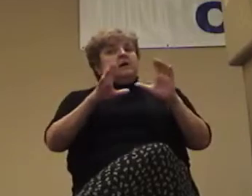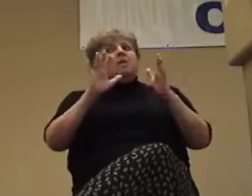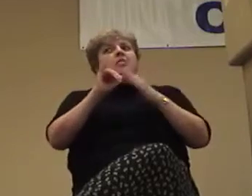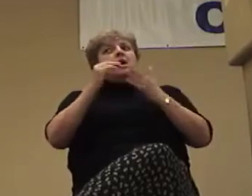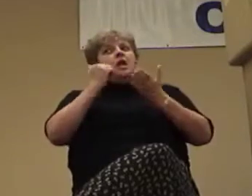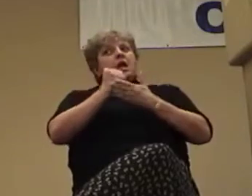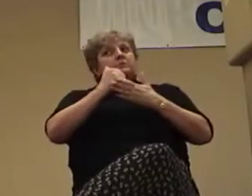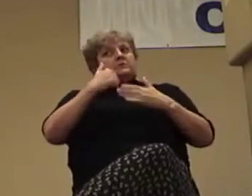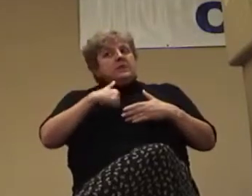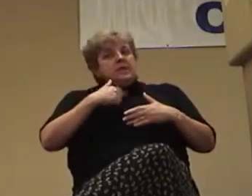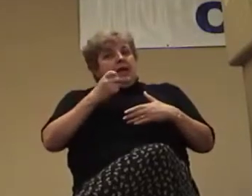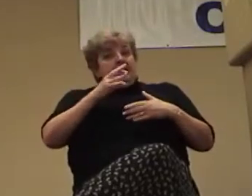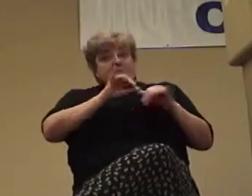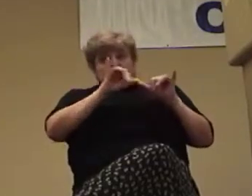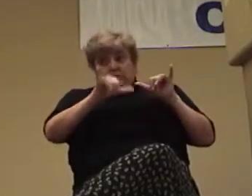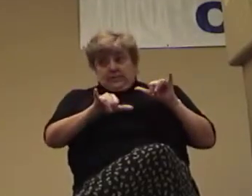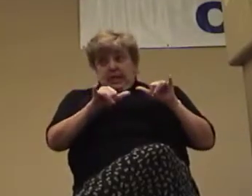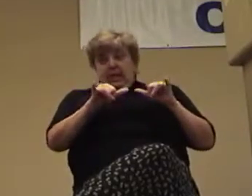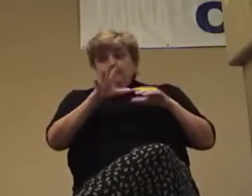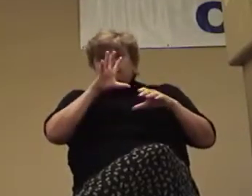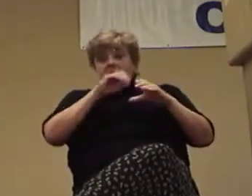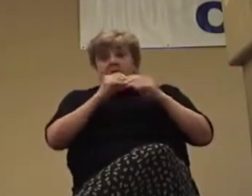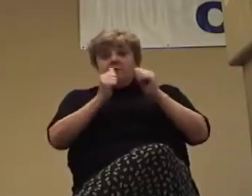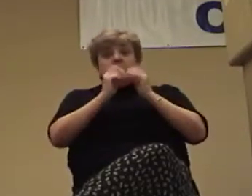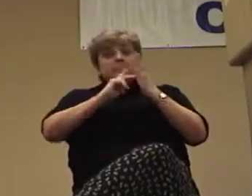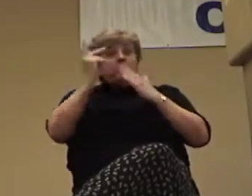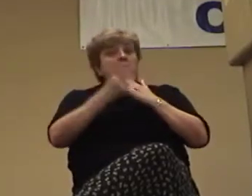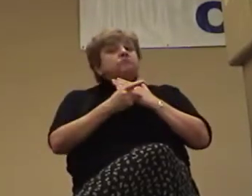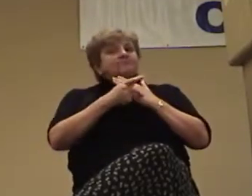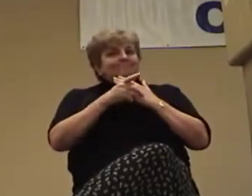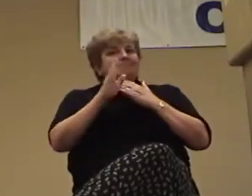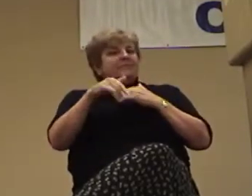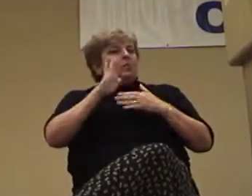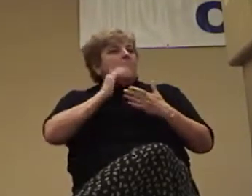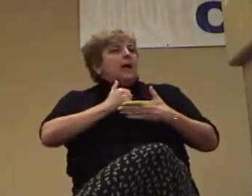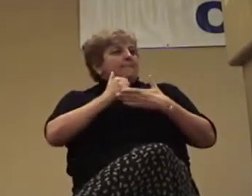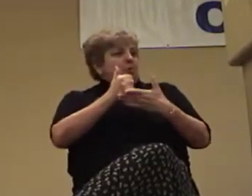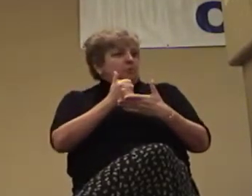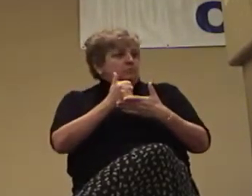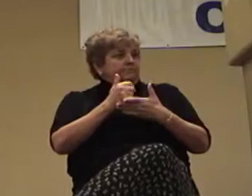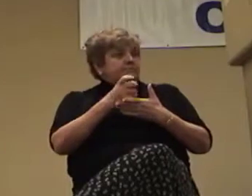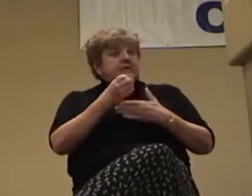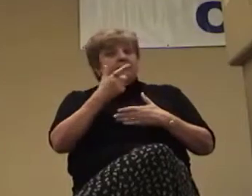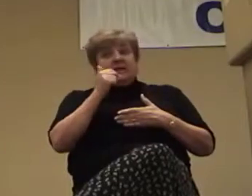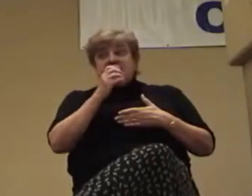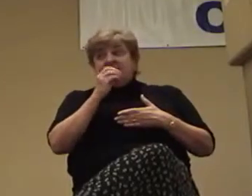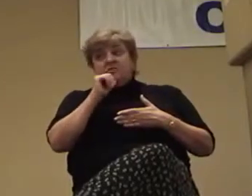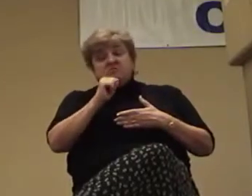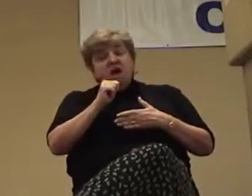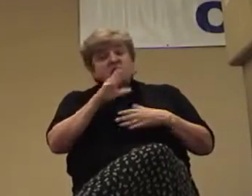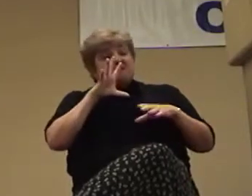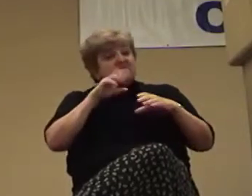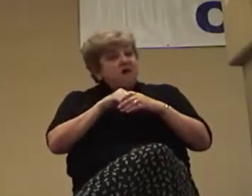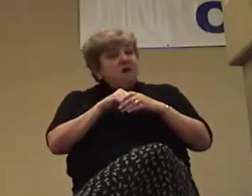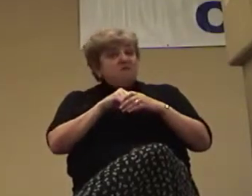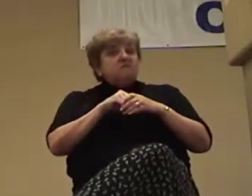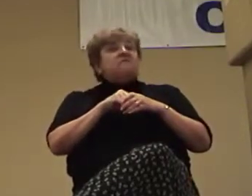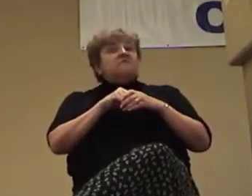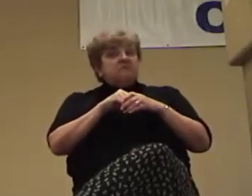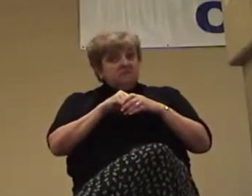weather if you stay here, because life on life's terms will break you in sobriety, and this program will rebuild you. I